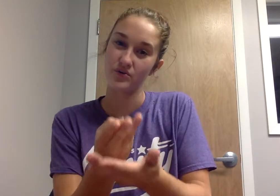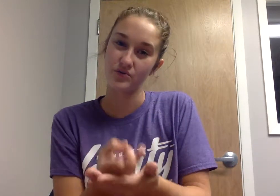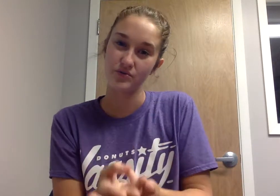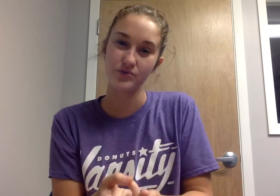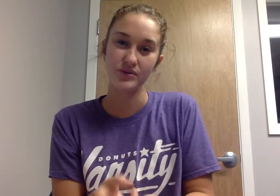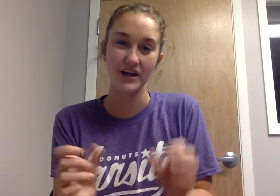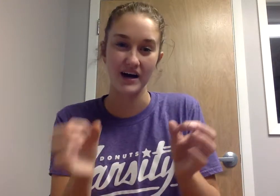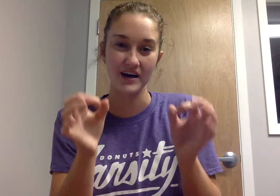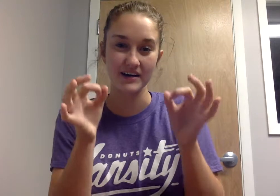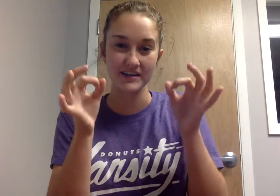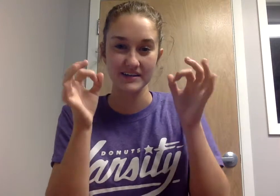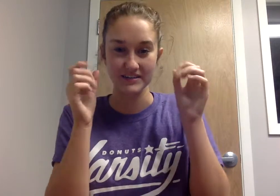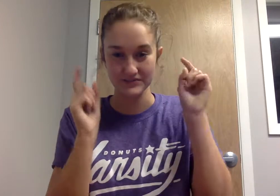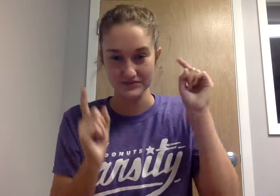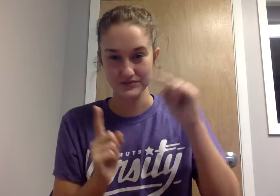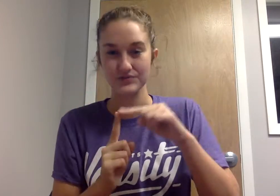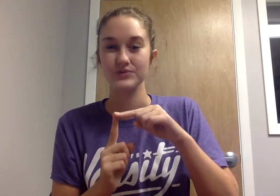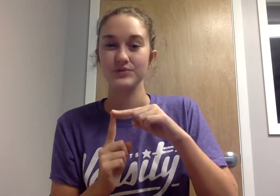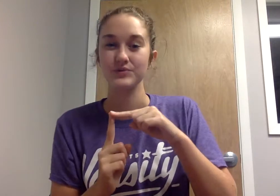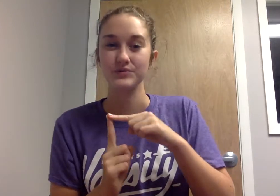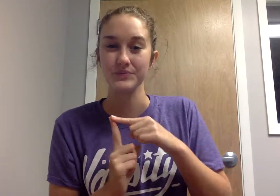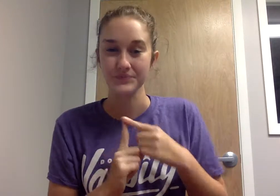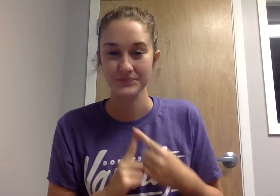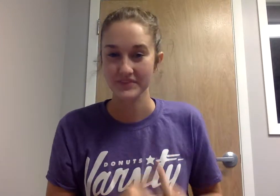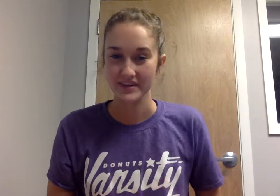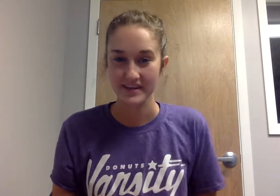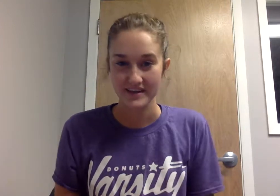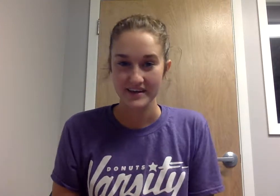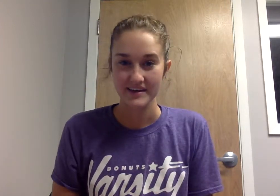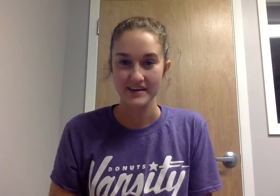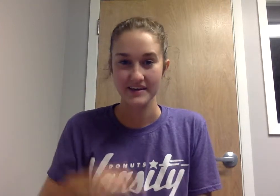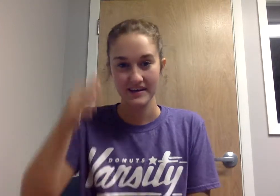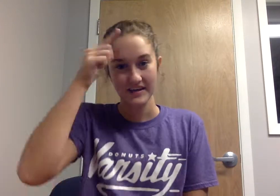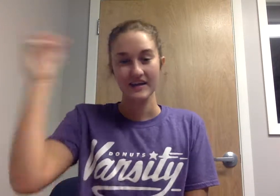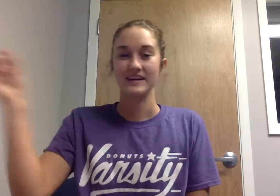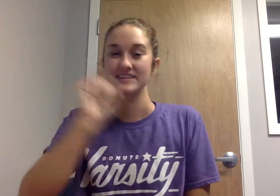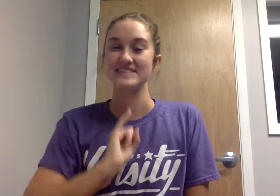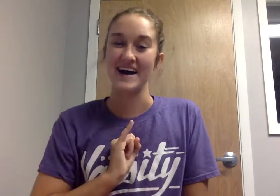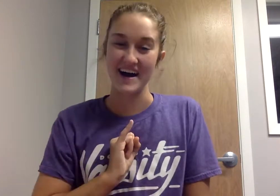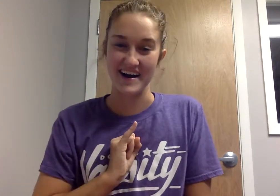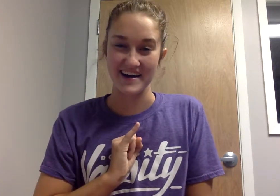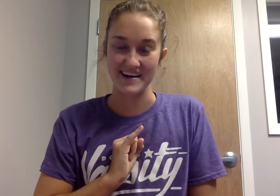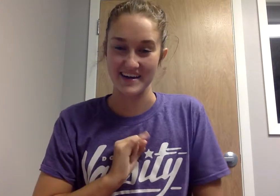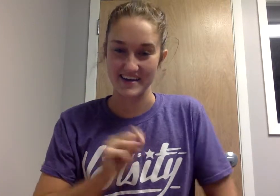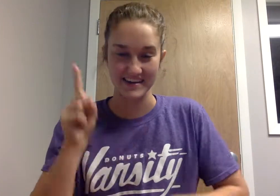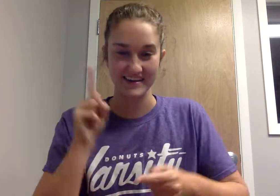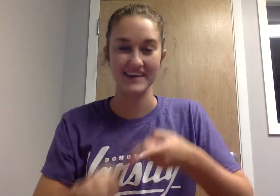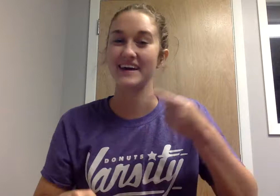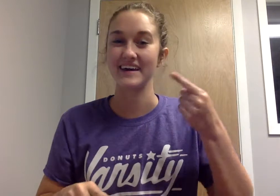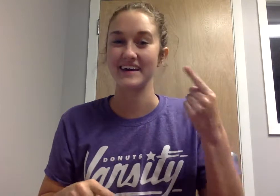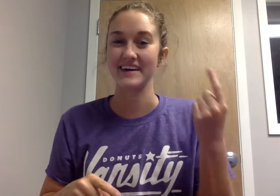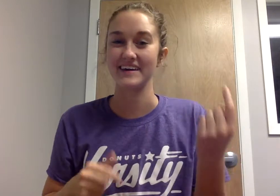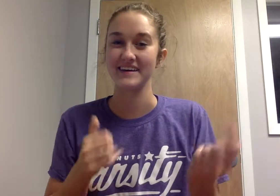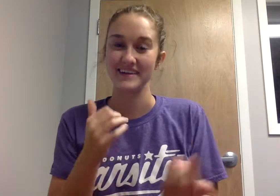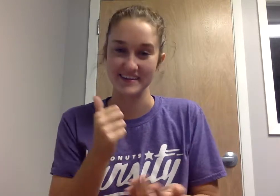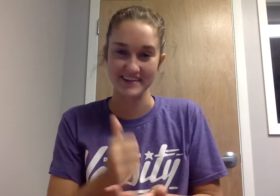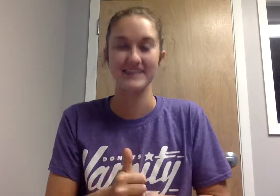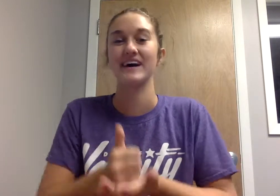life too. Cause I can't